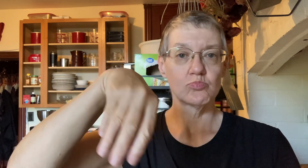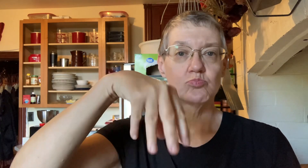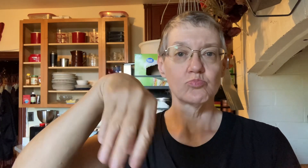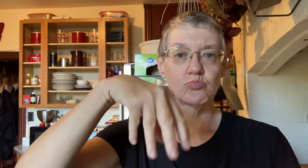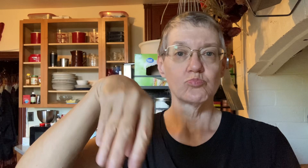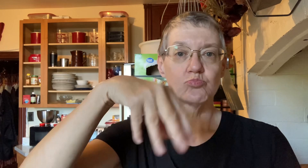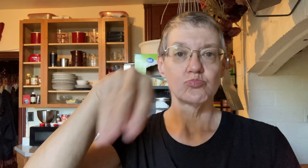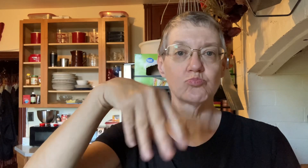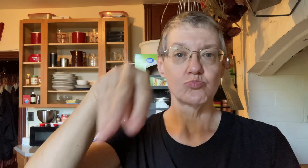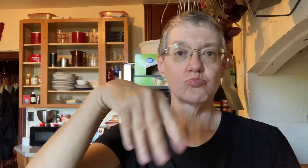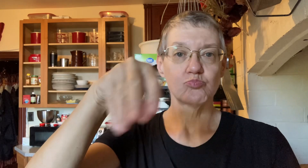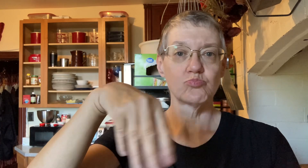Beat well.